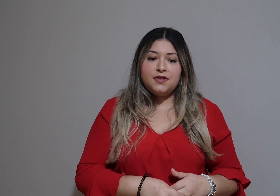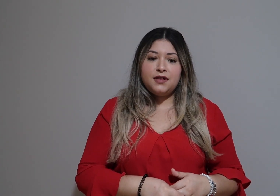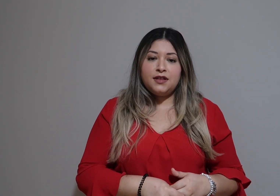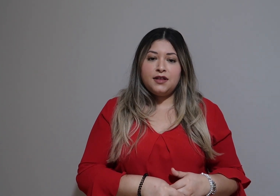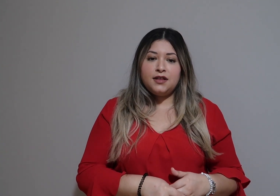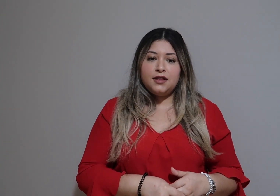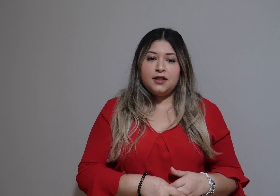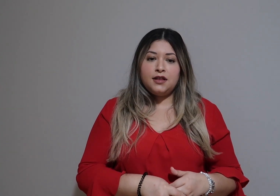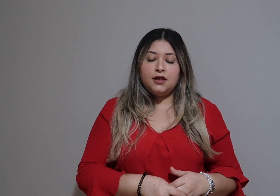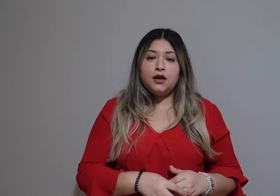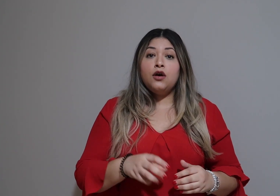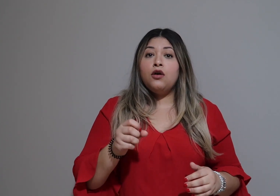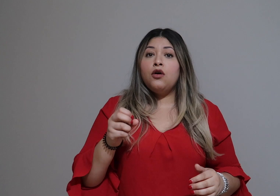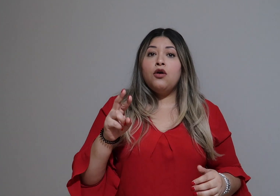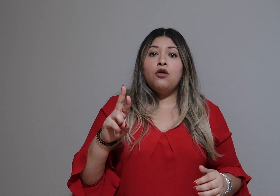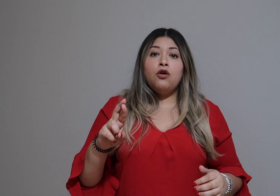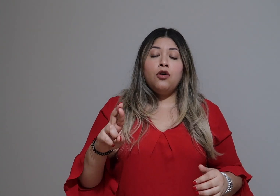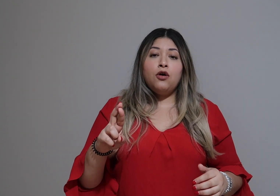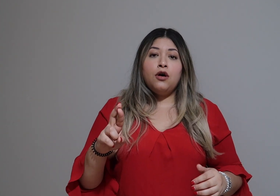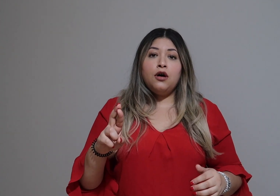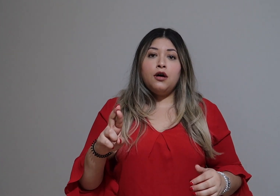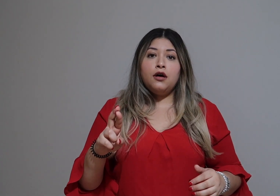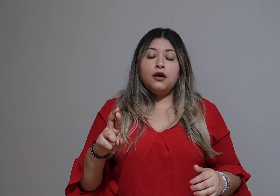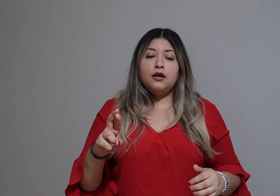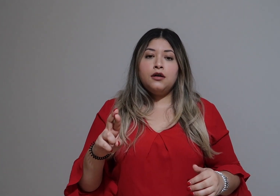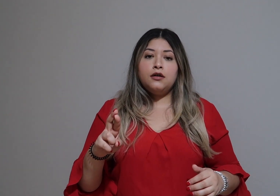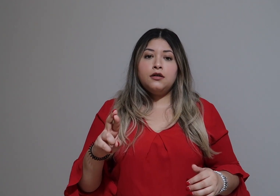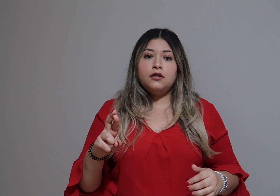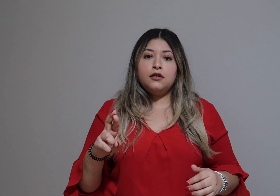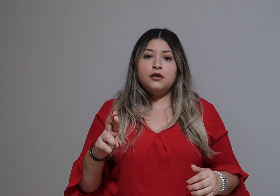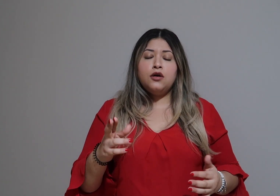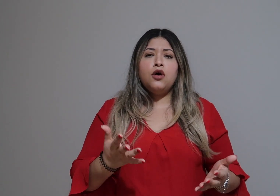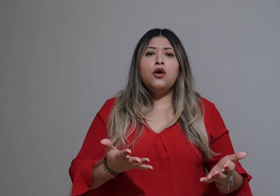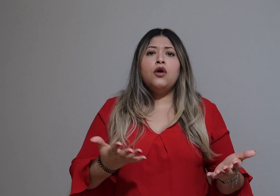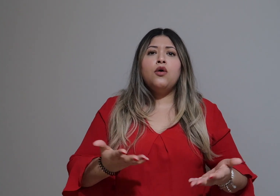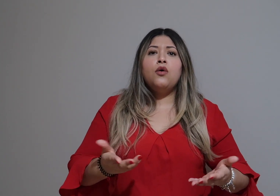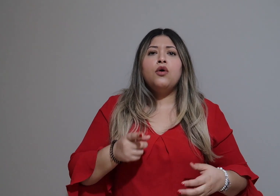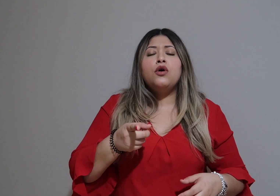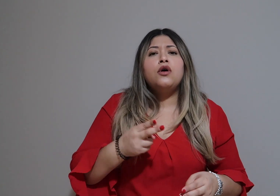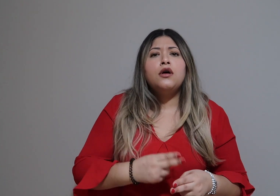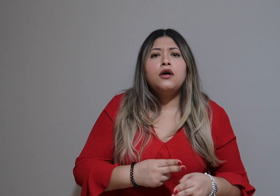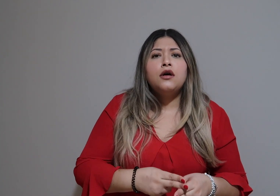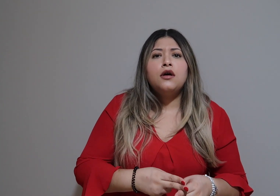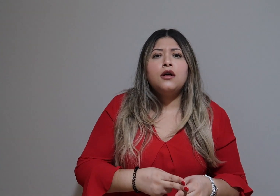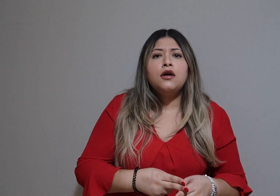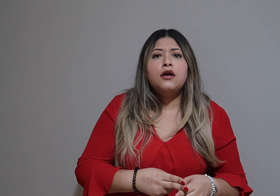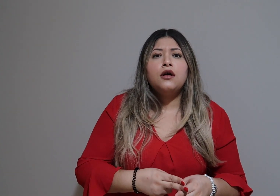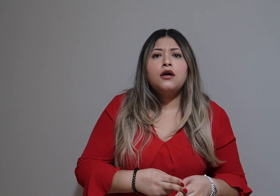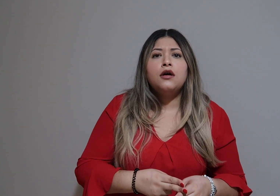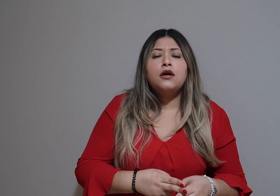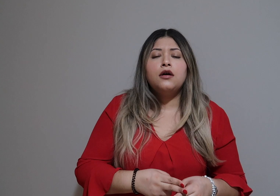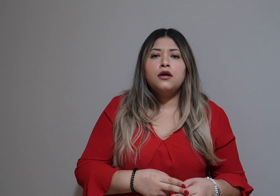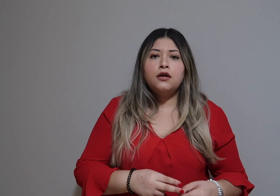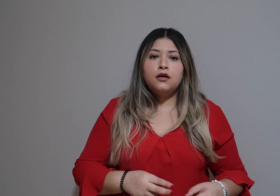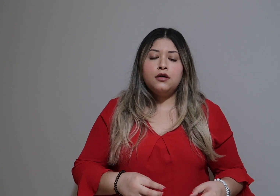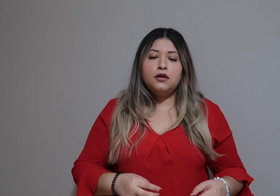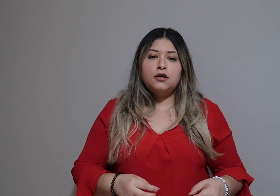go up a little bit, but they remain pretty neutral. Or another example of this is, what's your name? And you can see how my eyebrows shift down